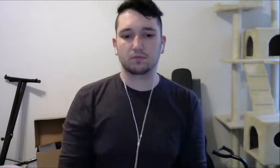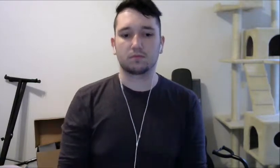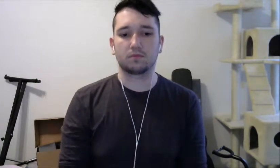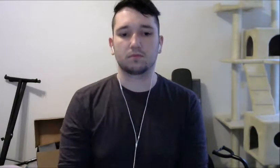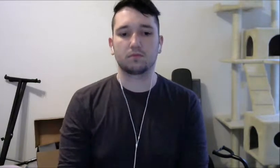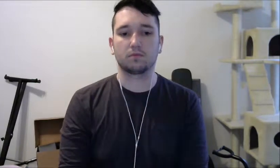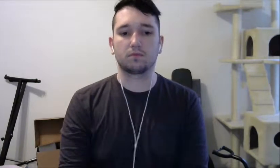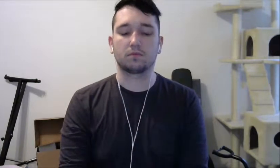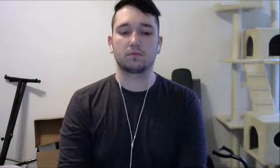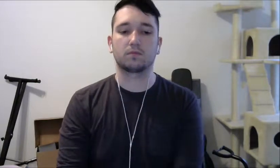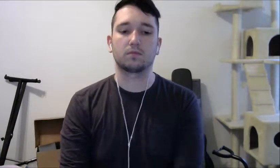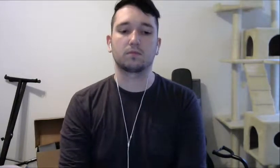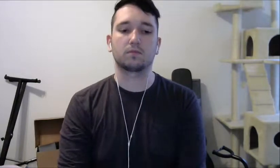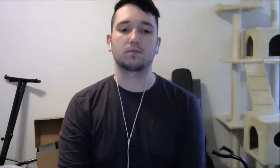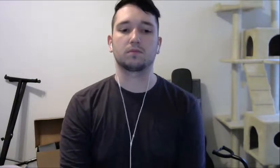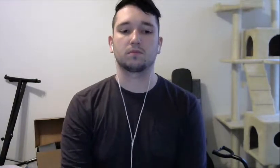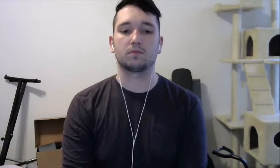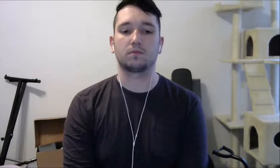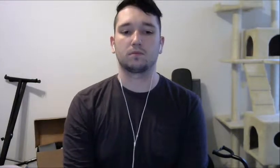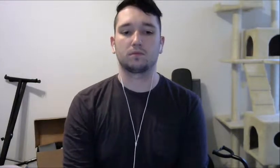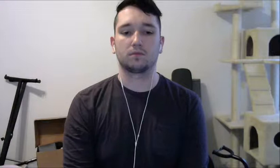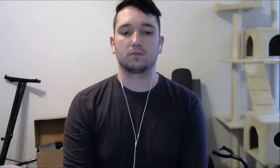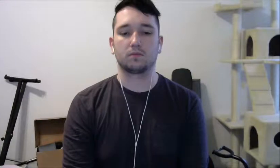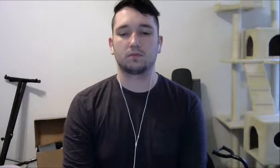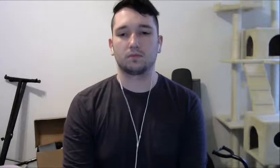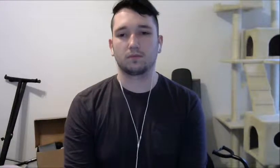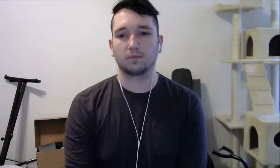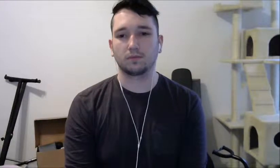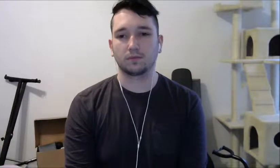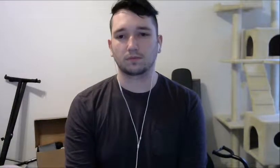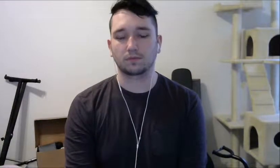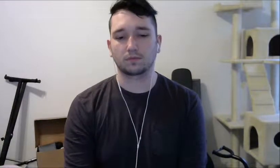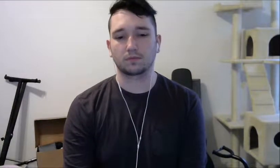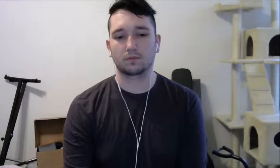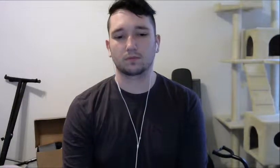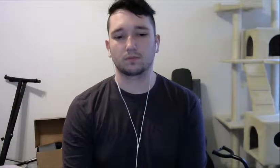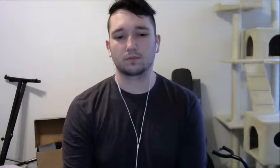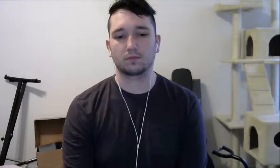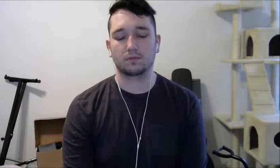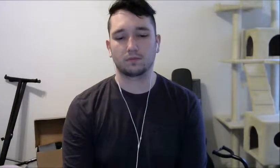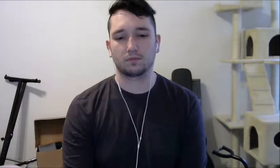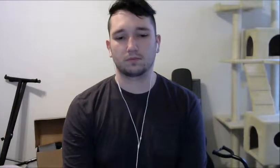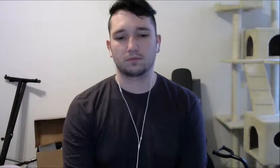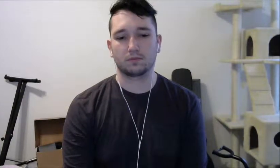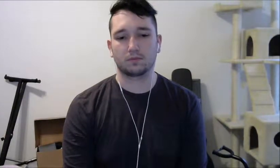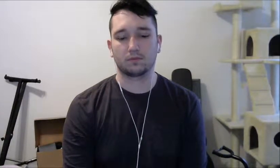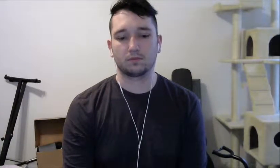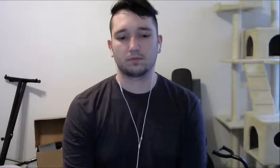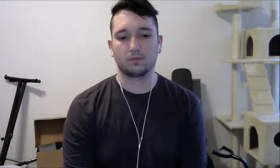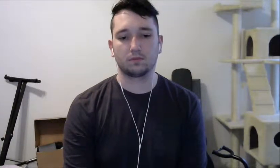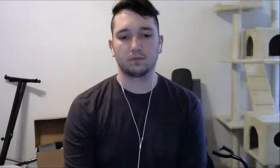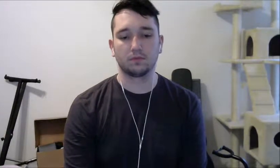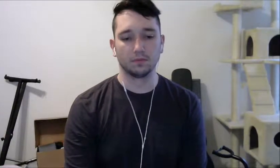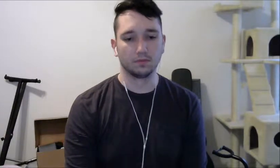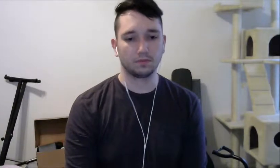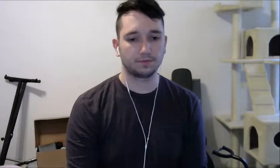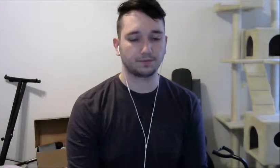Moreover, it's encouraged moves to the suburbs because it was in the suburbs that you could own a home. In the central cities, you primarily had to rent.